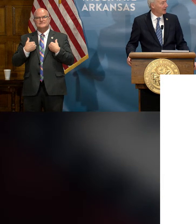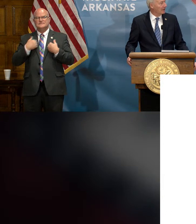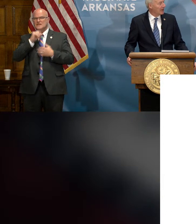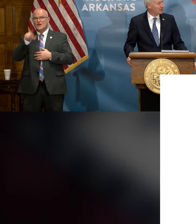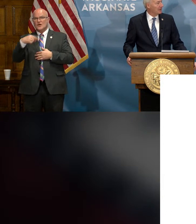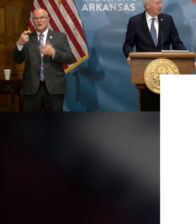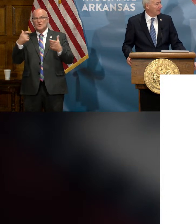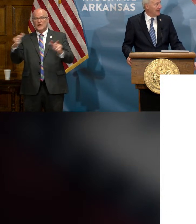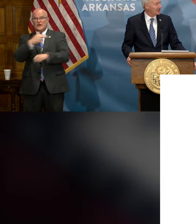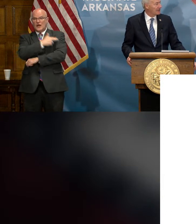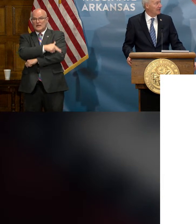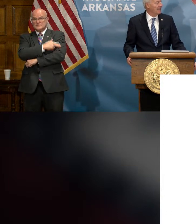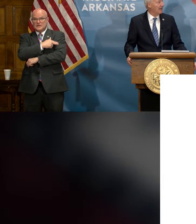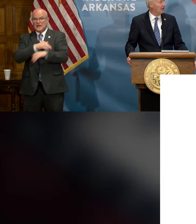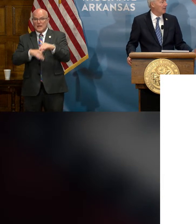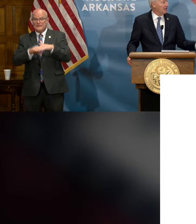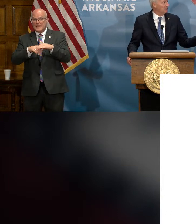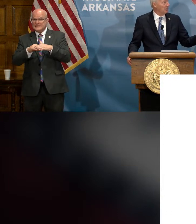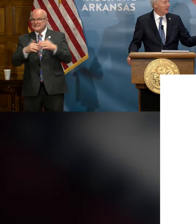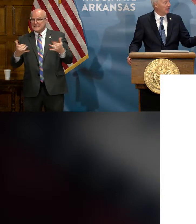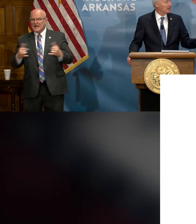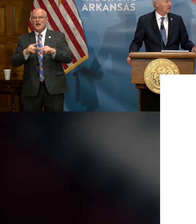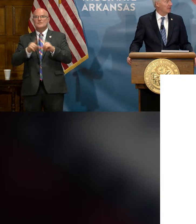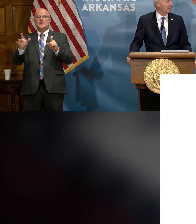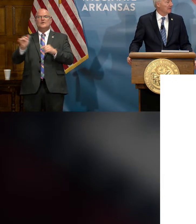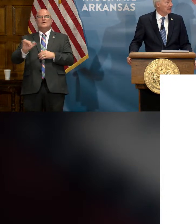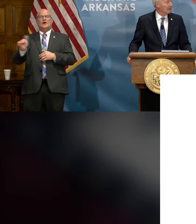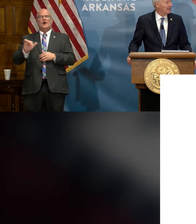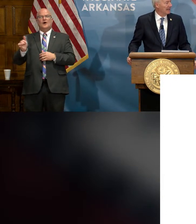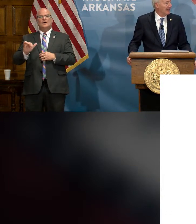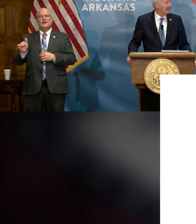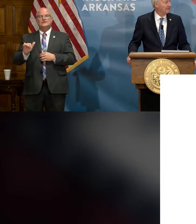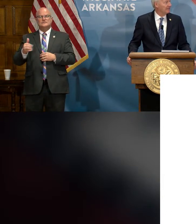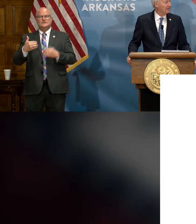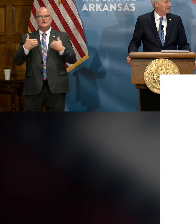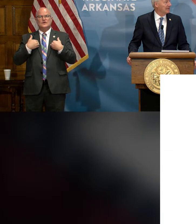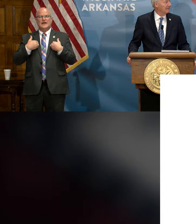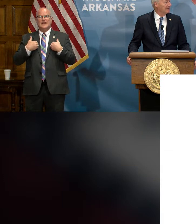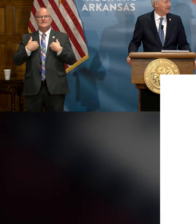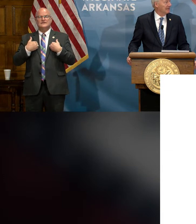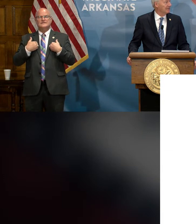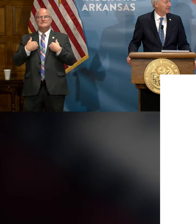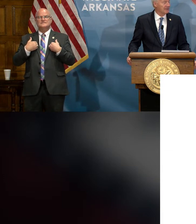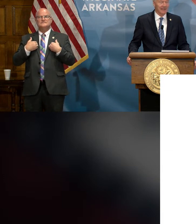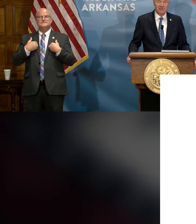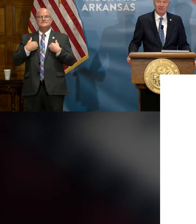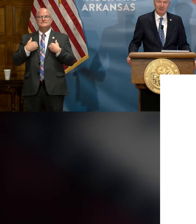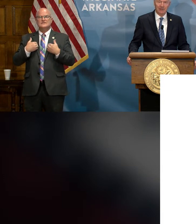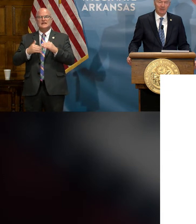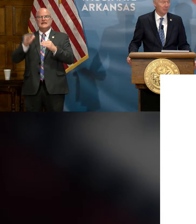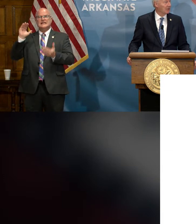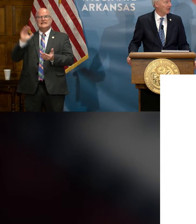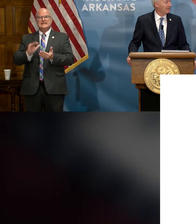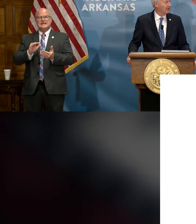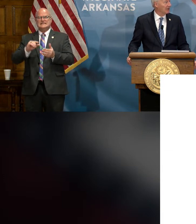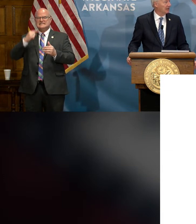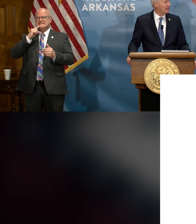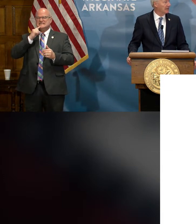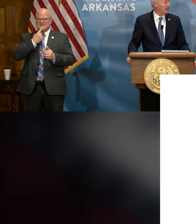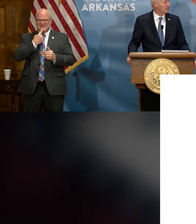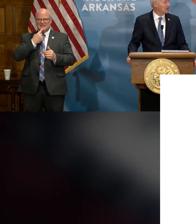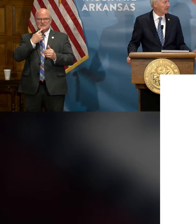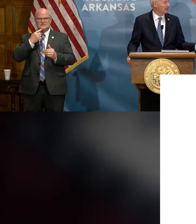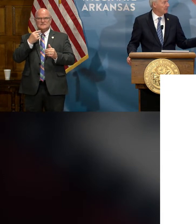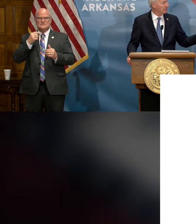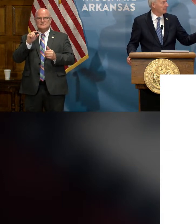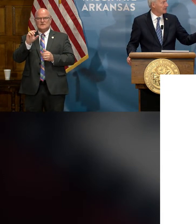not only greater hospital capacity now, but we also have the less severe Omicron variant